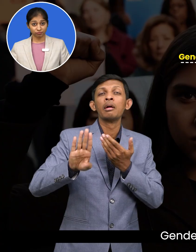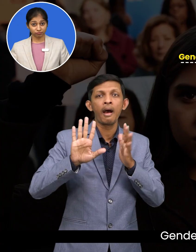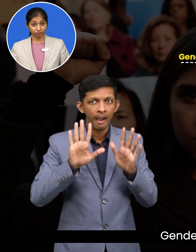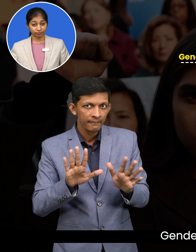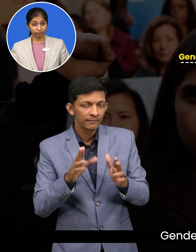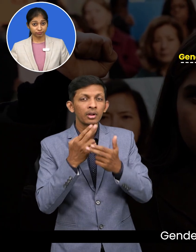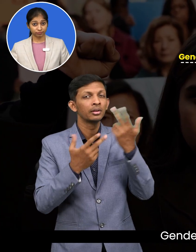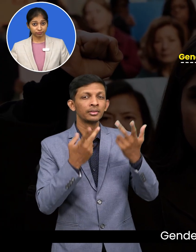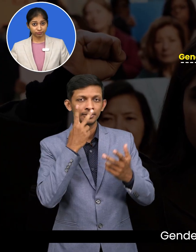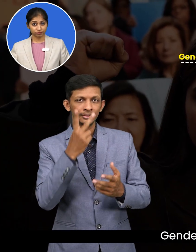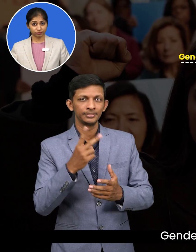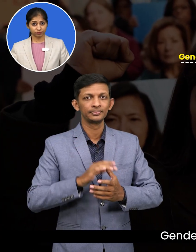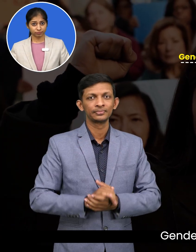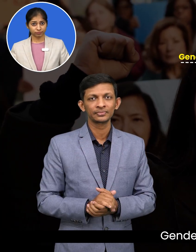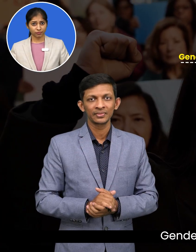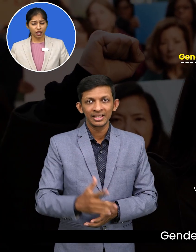discrimination.